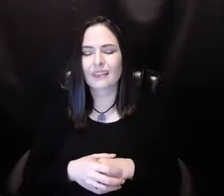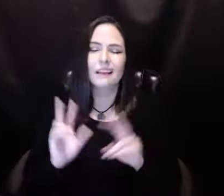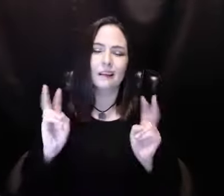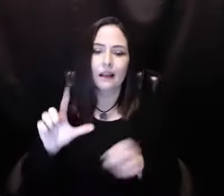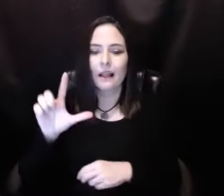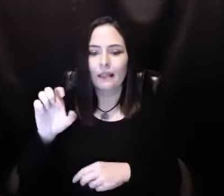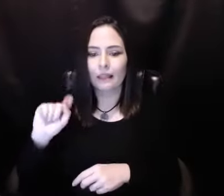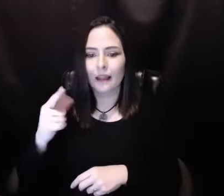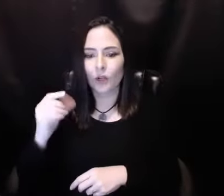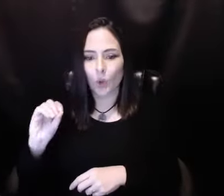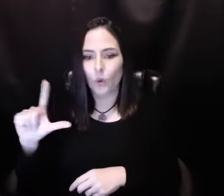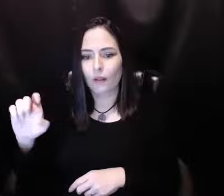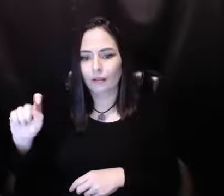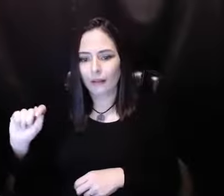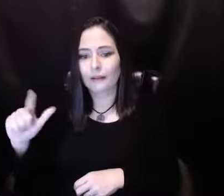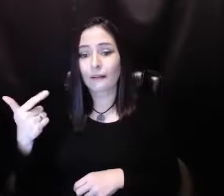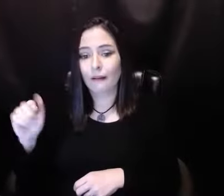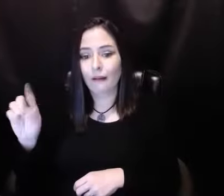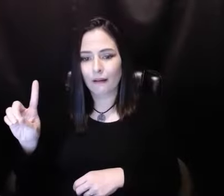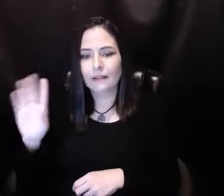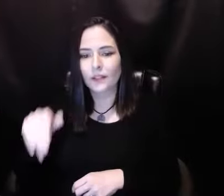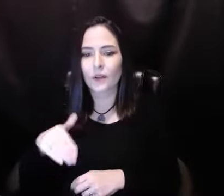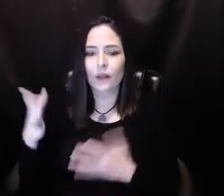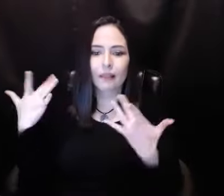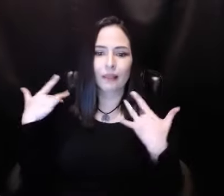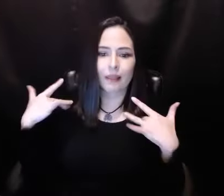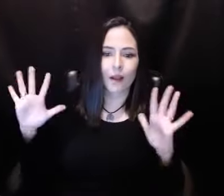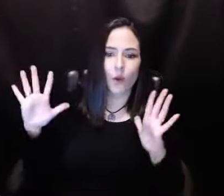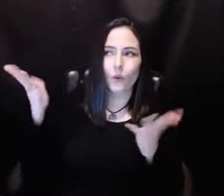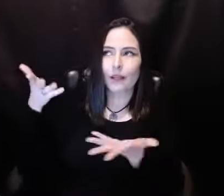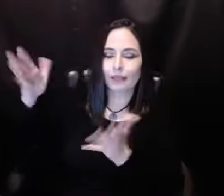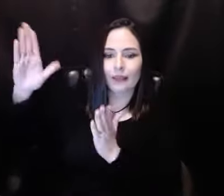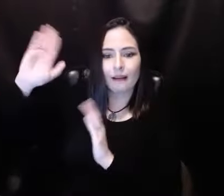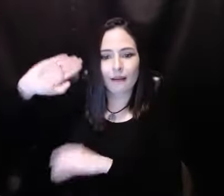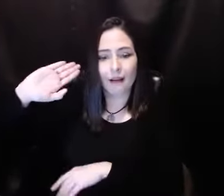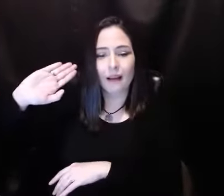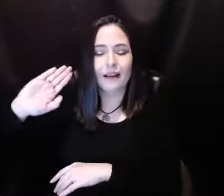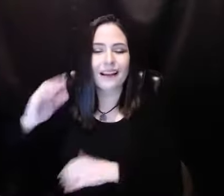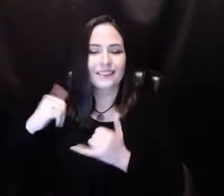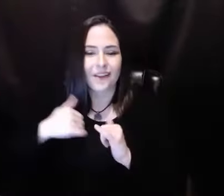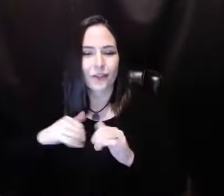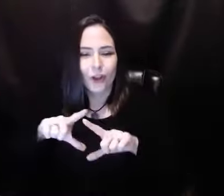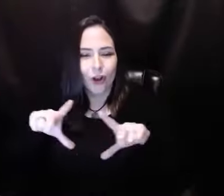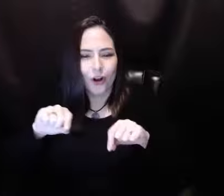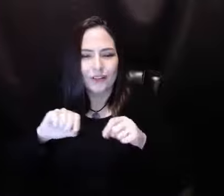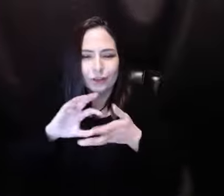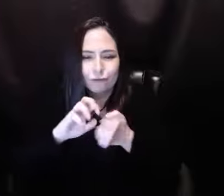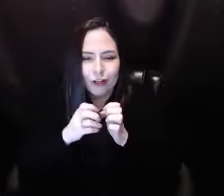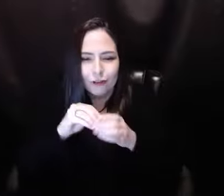And then I've got the let go and let God card in my wallet. It is all wrinkled and damaged,